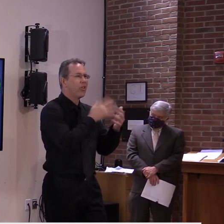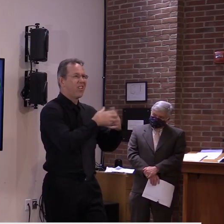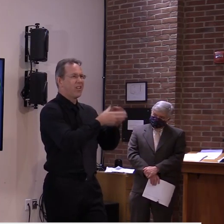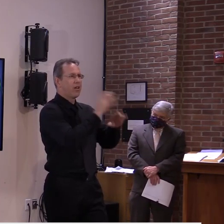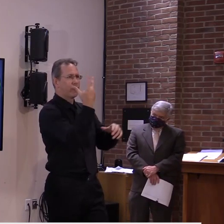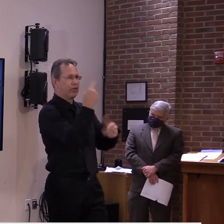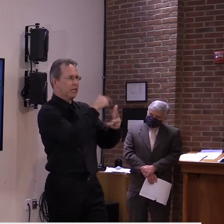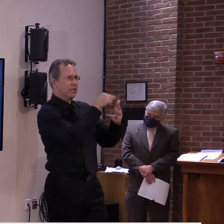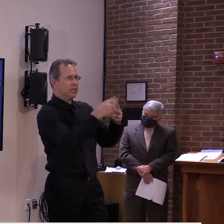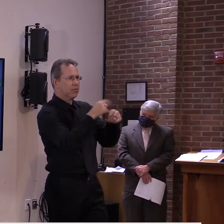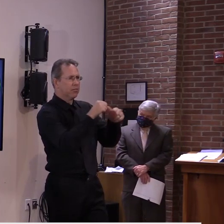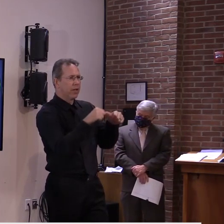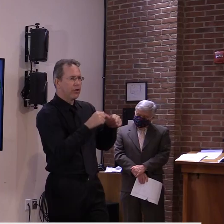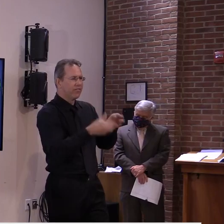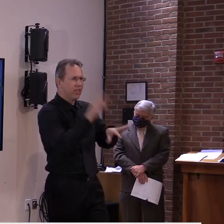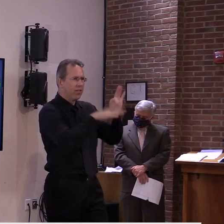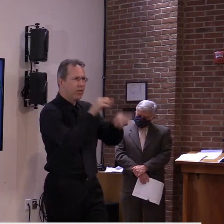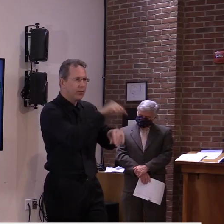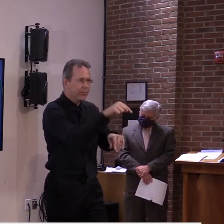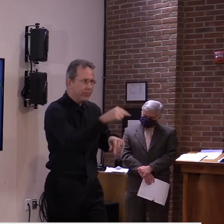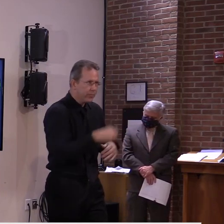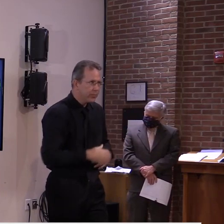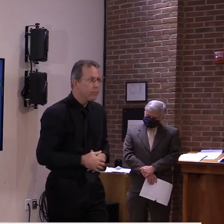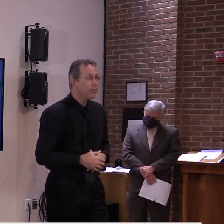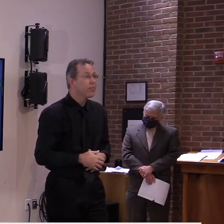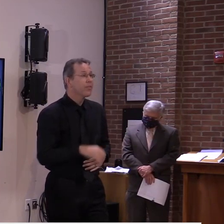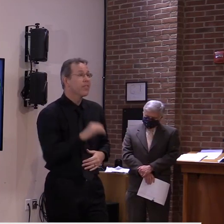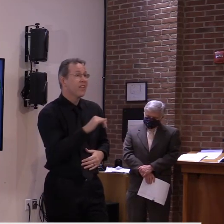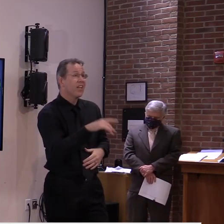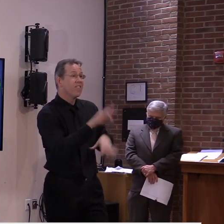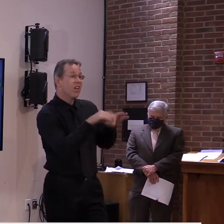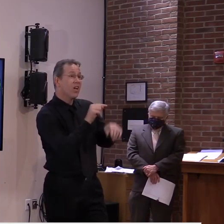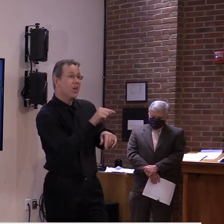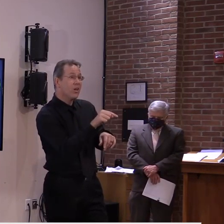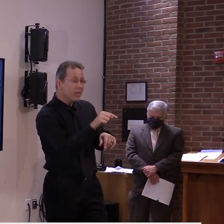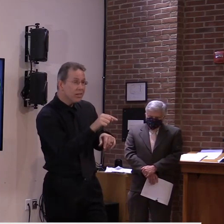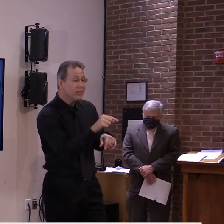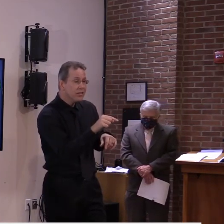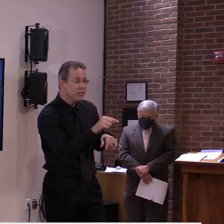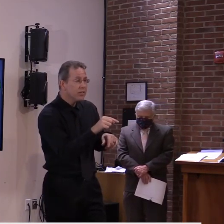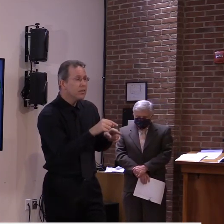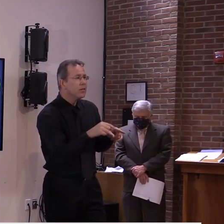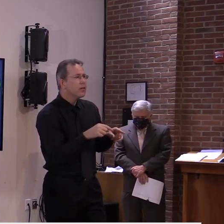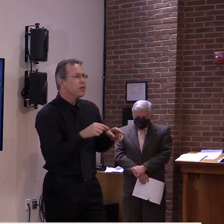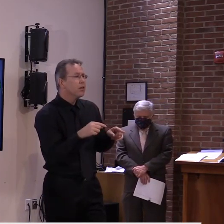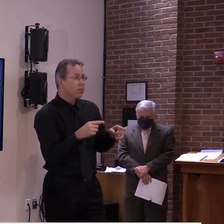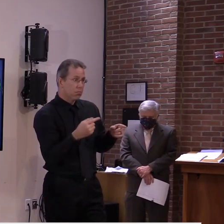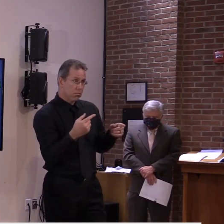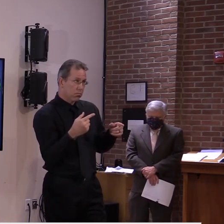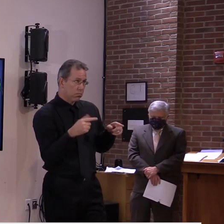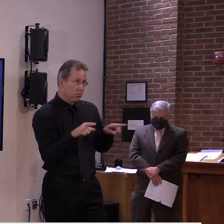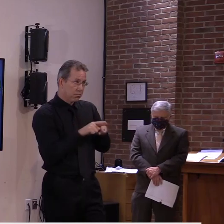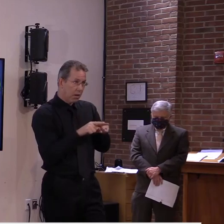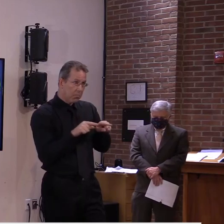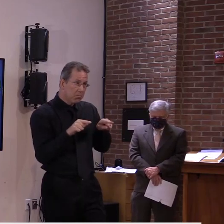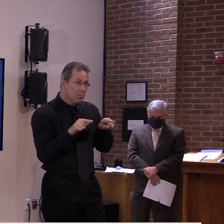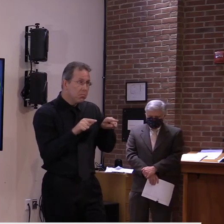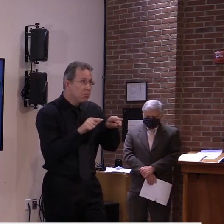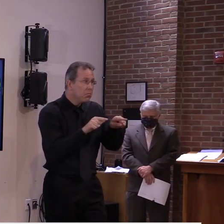correlation between finding the virus's RNA in the wastewater and finding actual